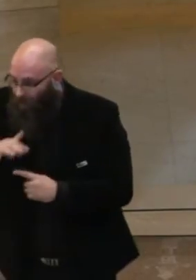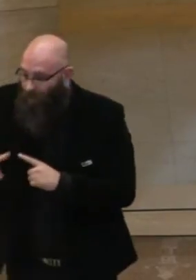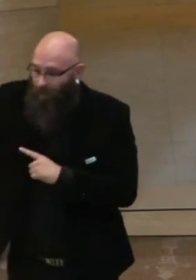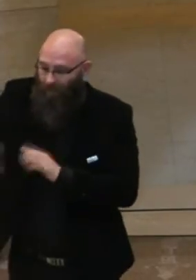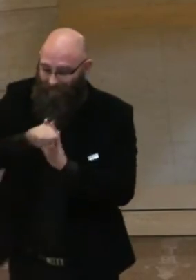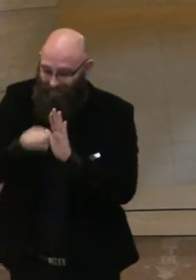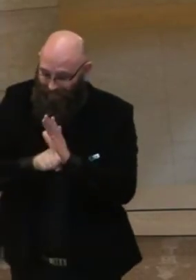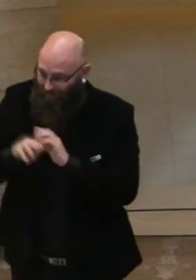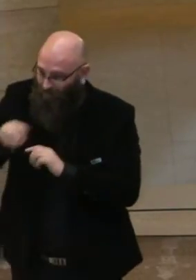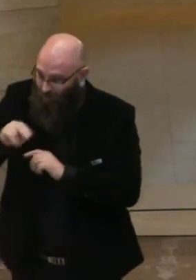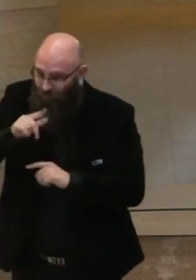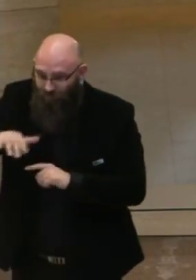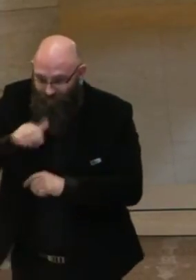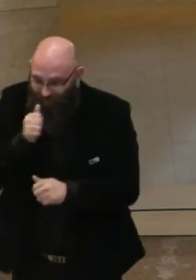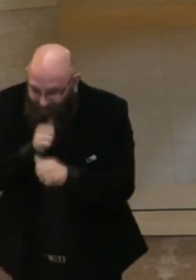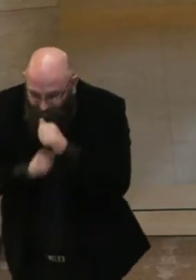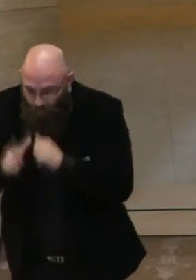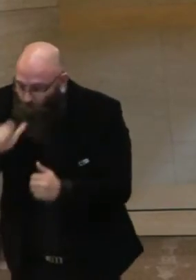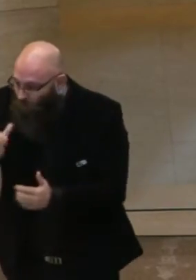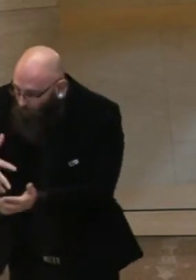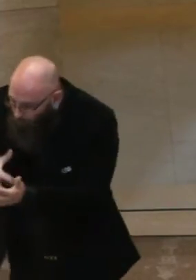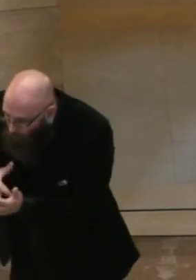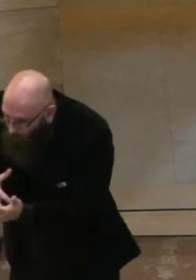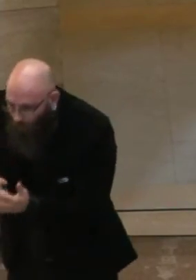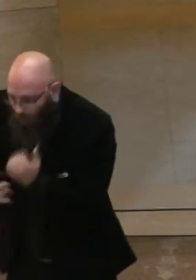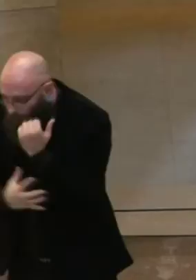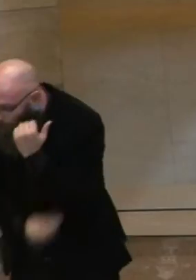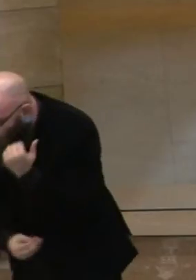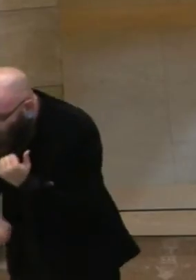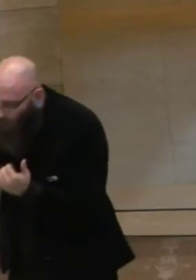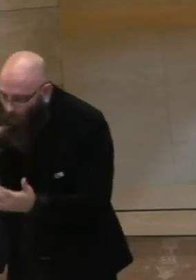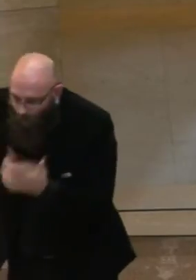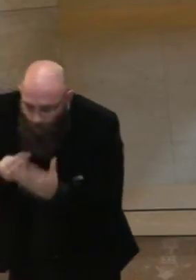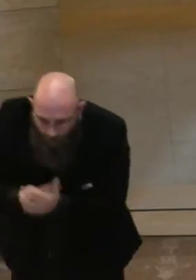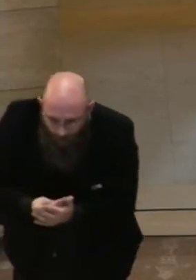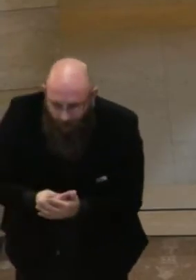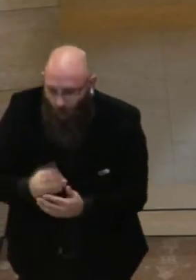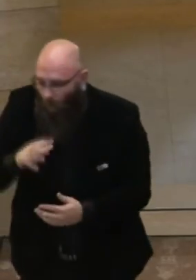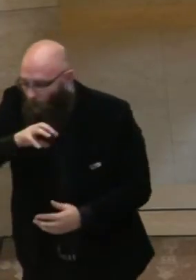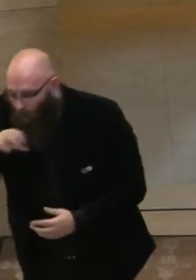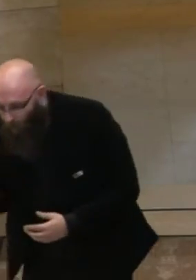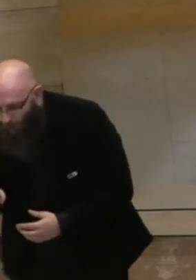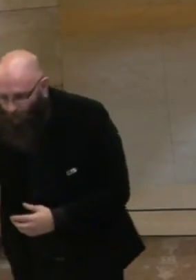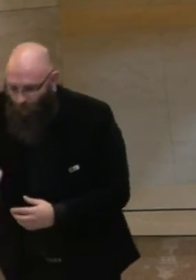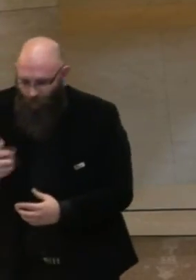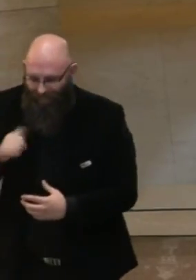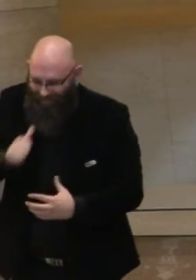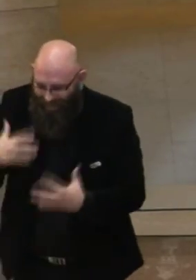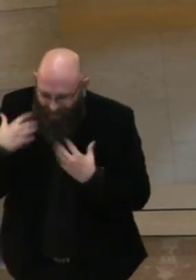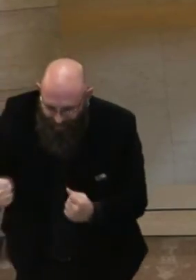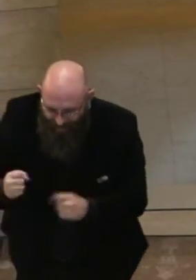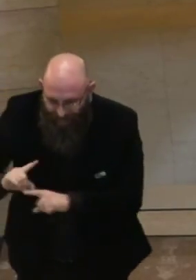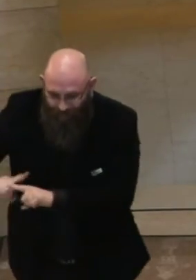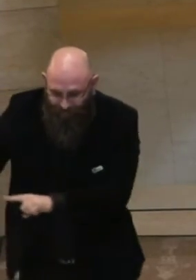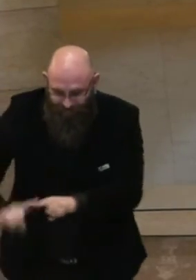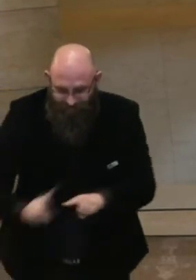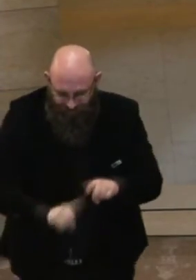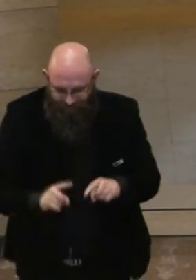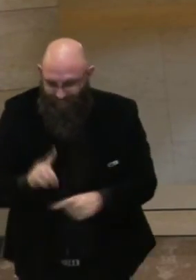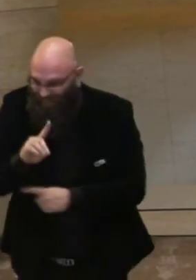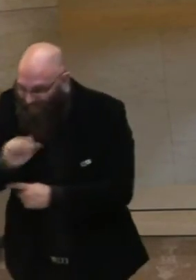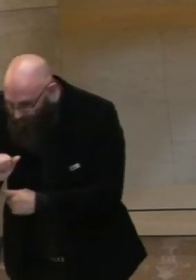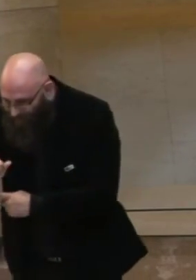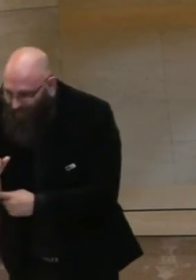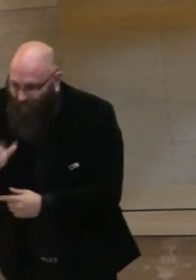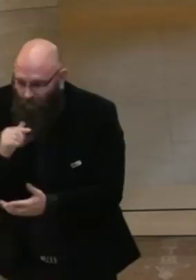Minnesota's most vulnerable, the poor, elderly, impoverished children, disabled, discriminated minorities,